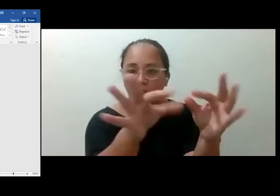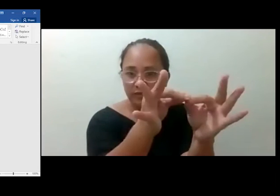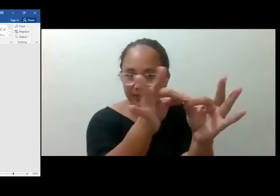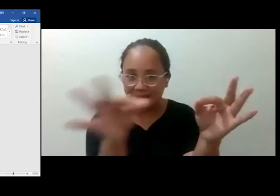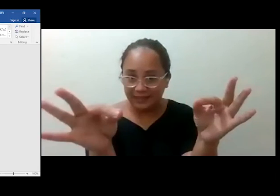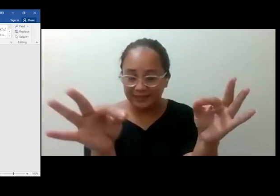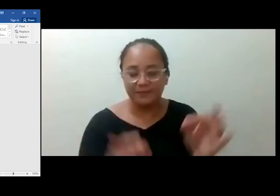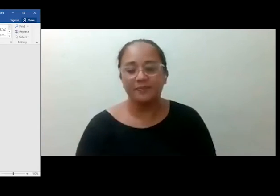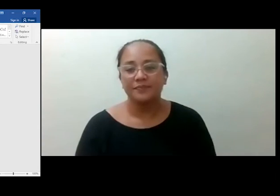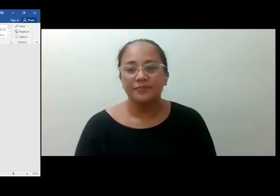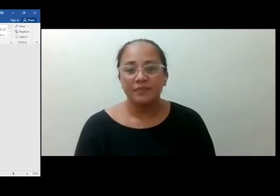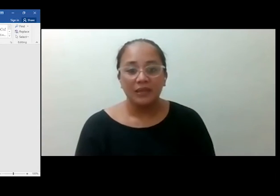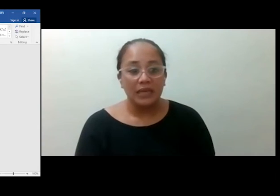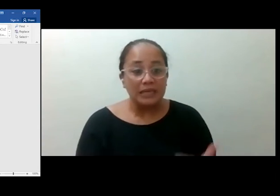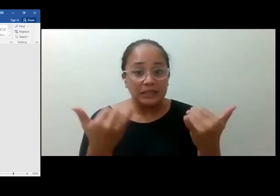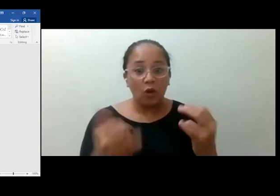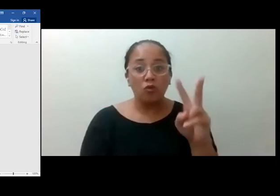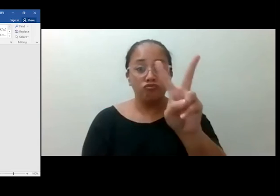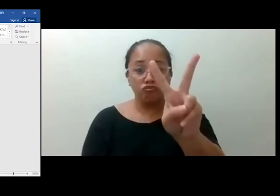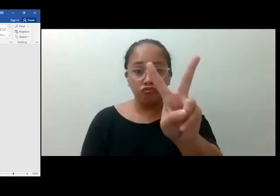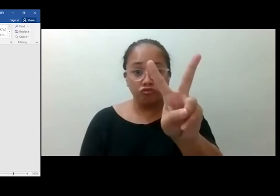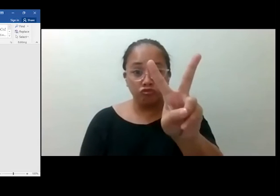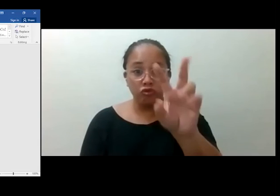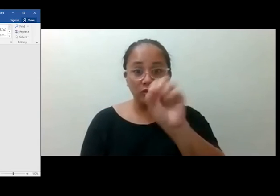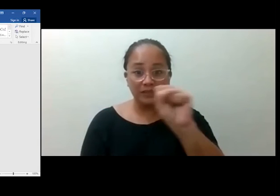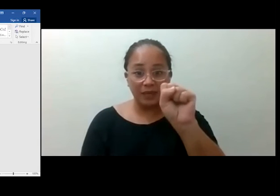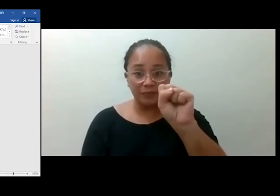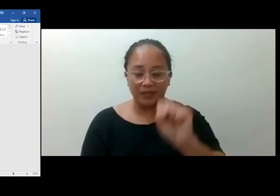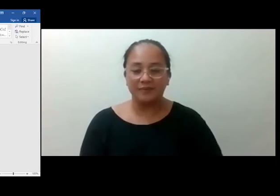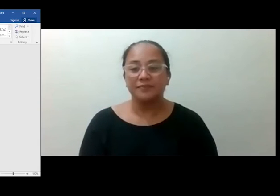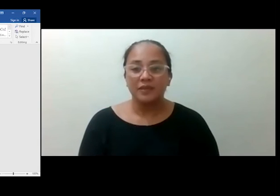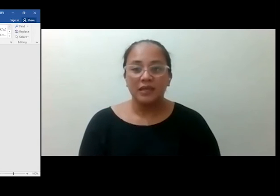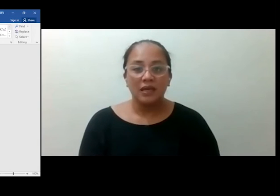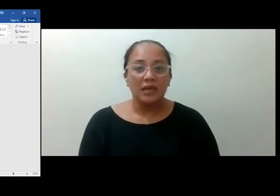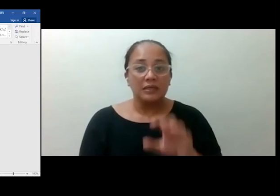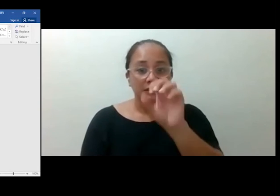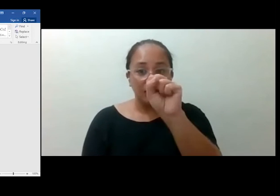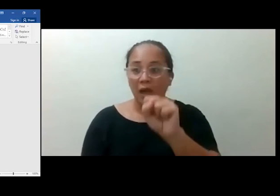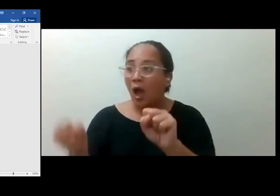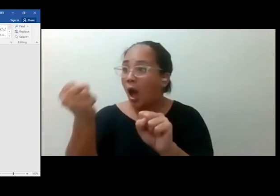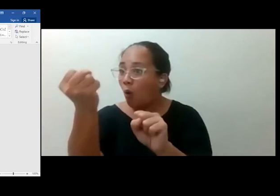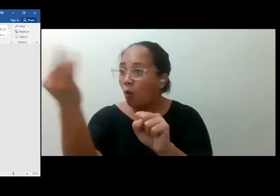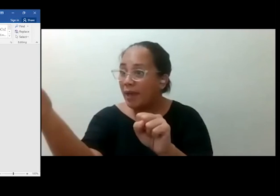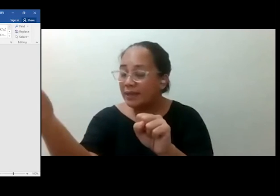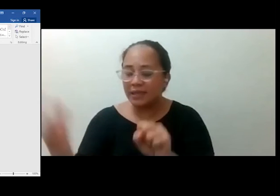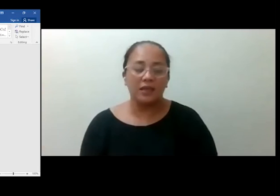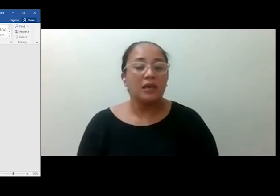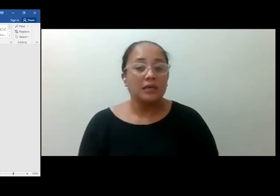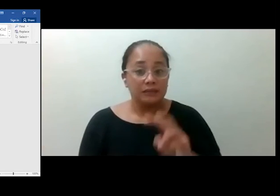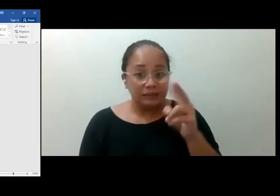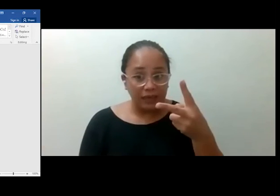Now you have two subjects. You have the subject of how many and you have the subject of